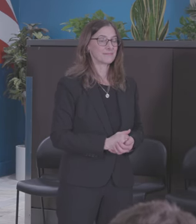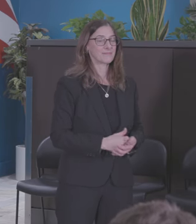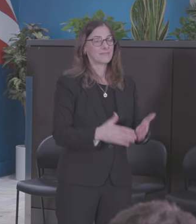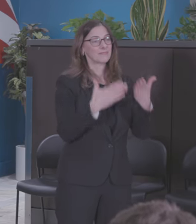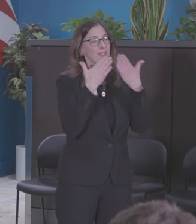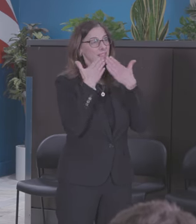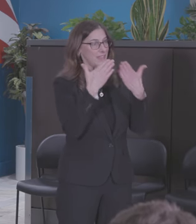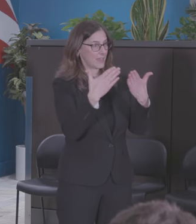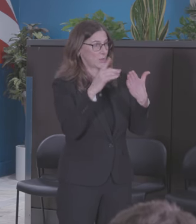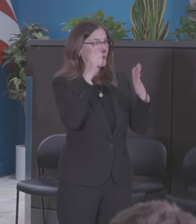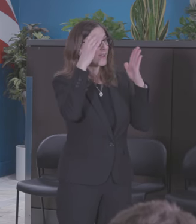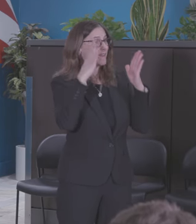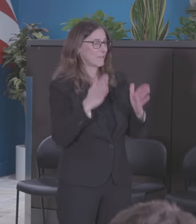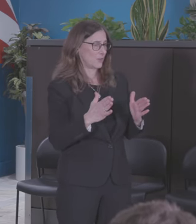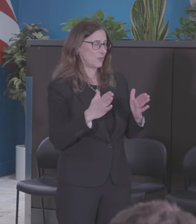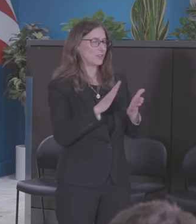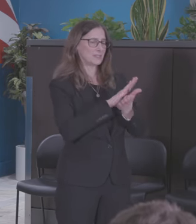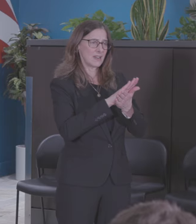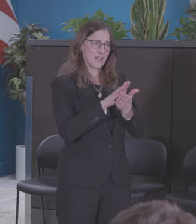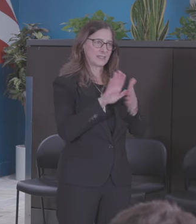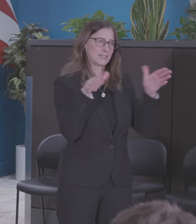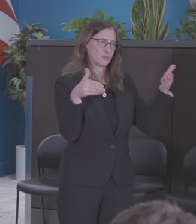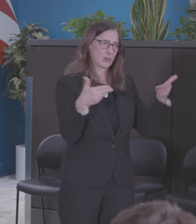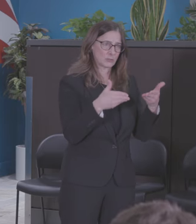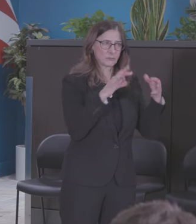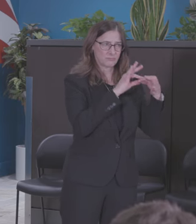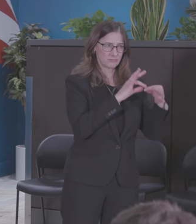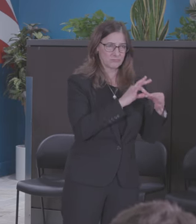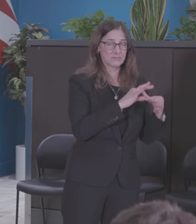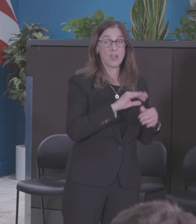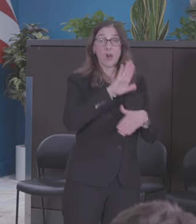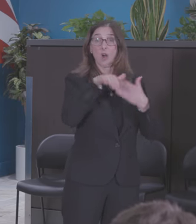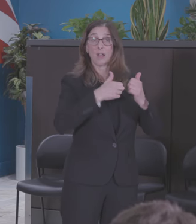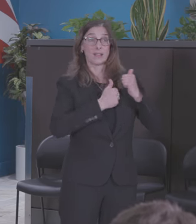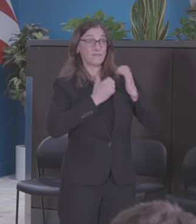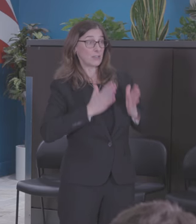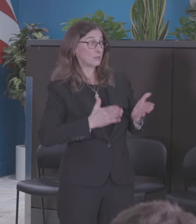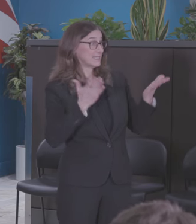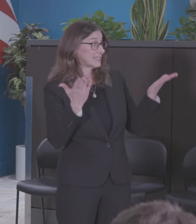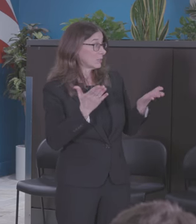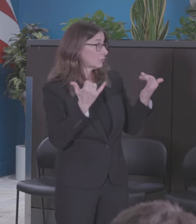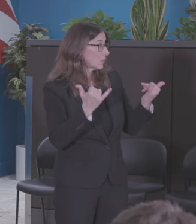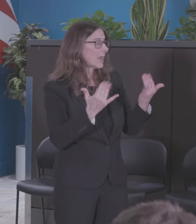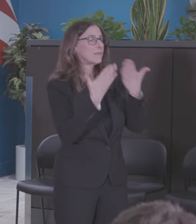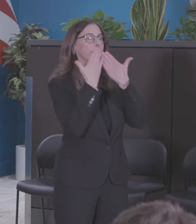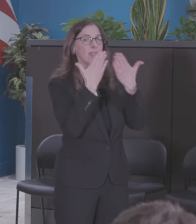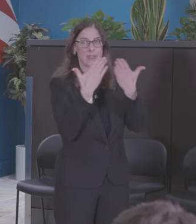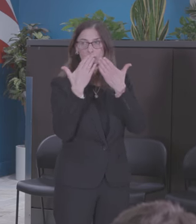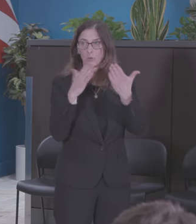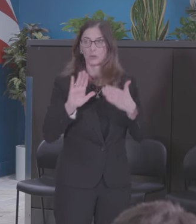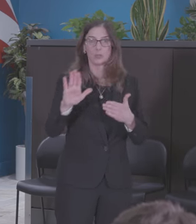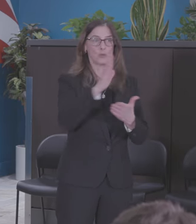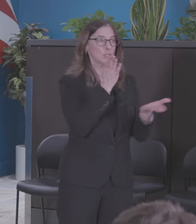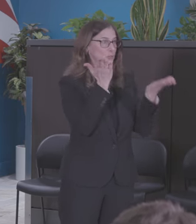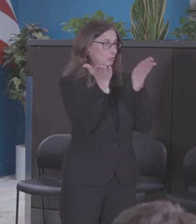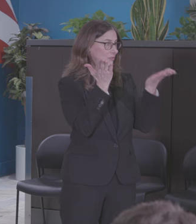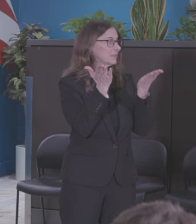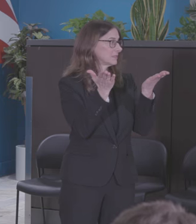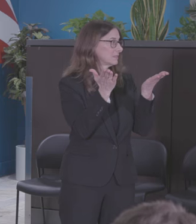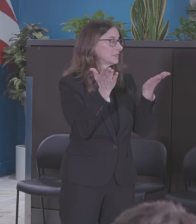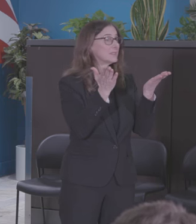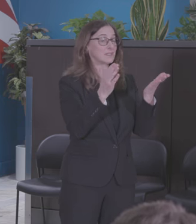Thank you very much, Governor, for that kind introduction, and I want to thank all of our veterans who are here today for your service to our country, not only for your